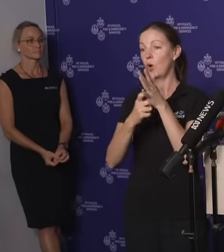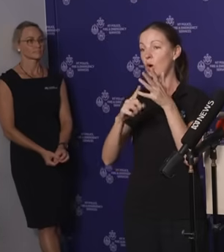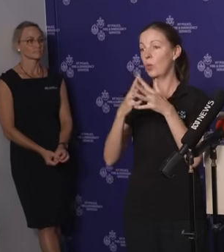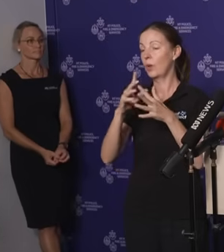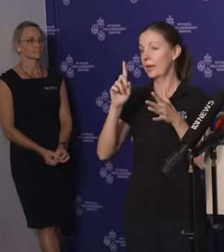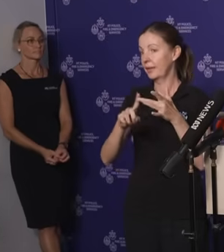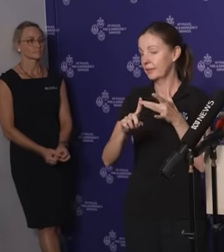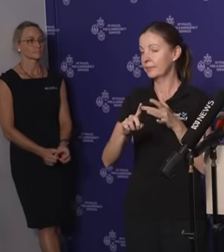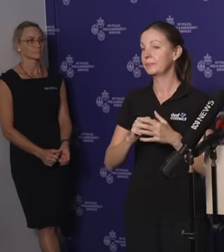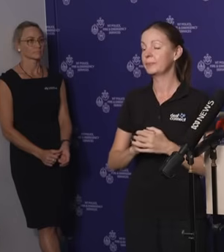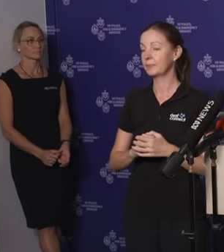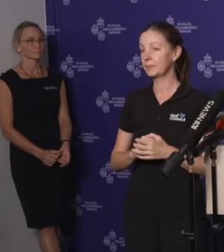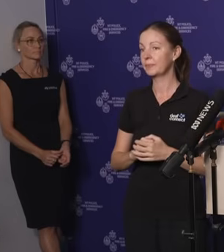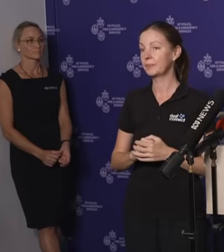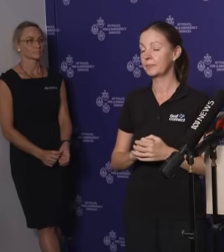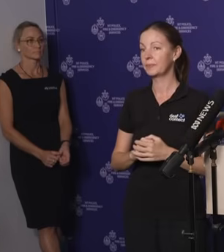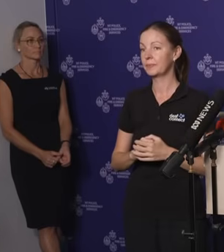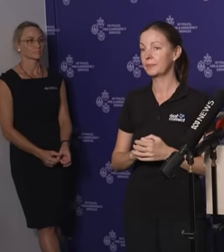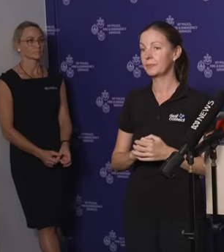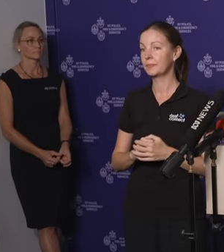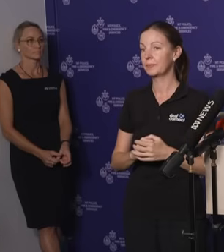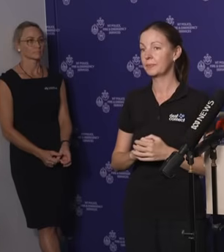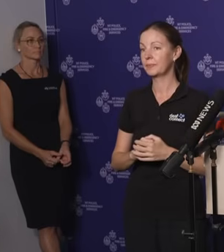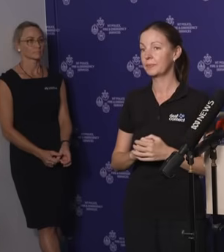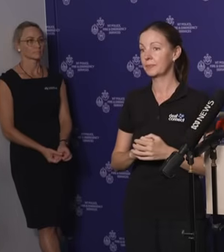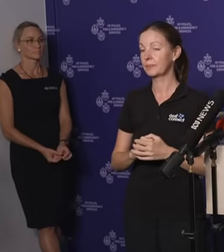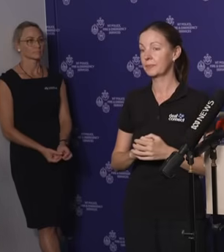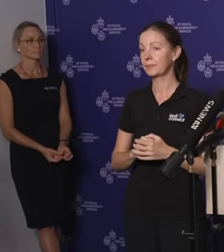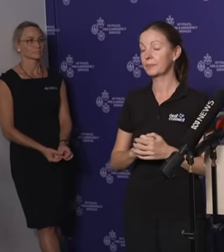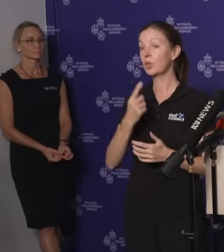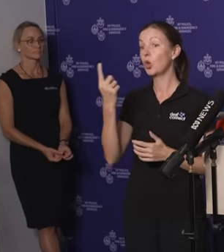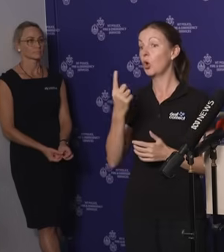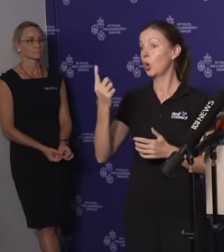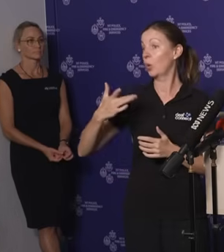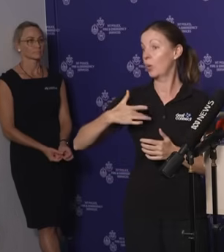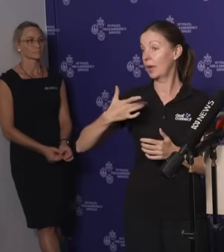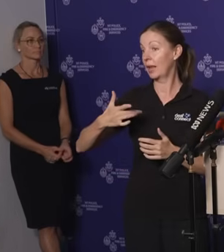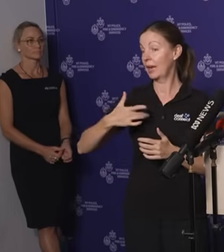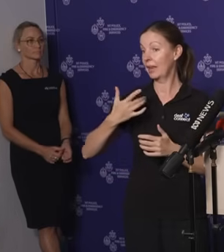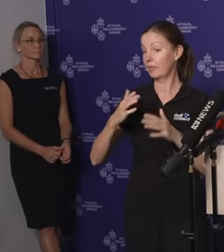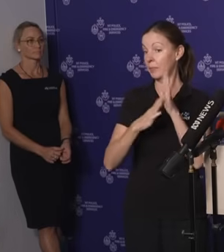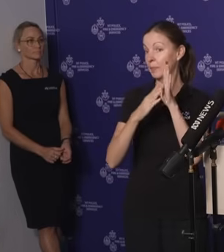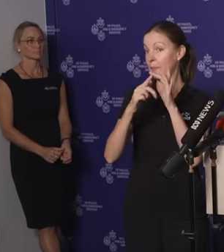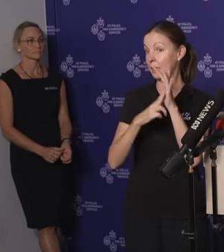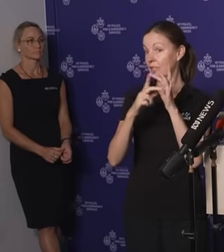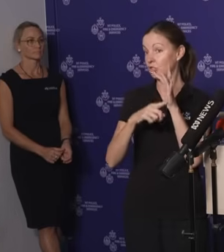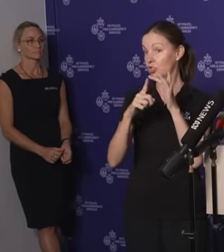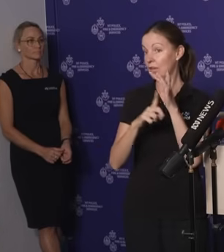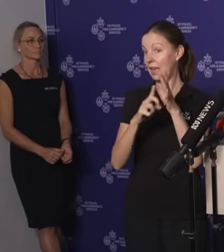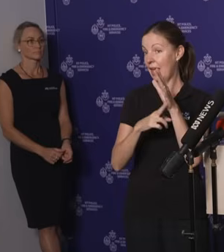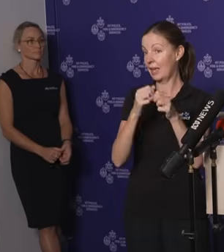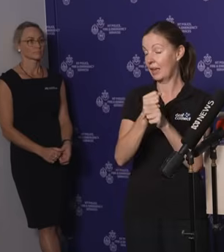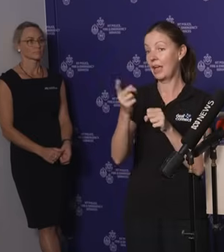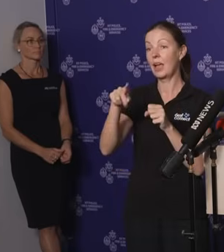Warrawee. So we are asking the residents of Minjalang and Warrawee to pick their place